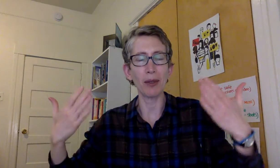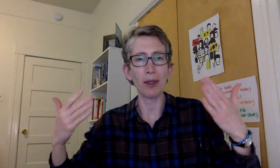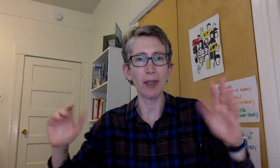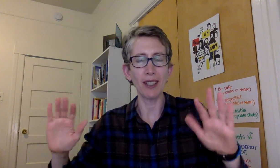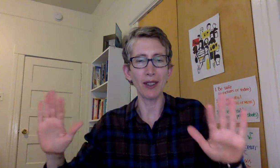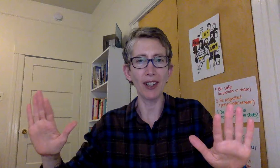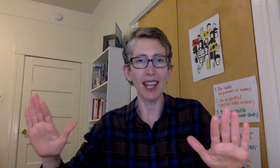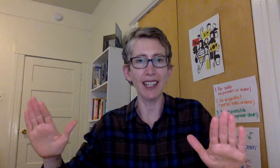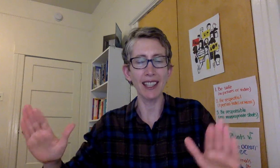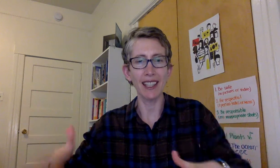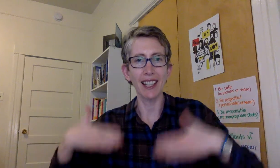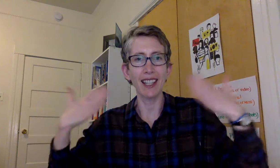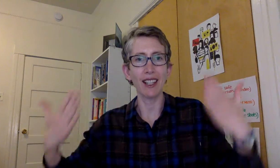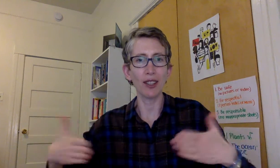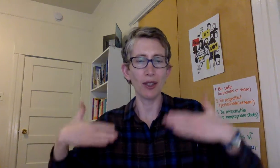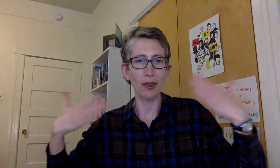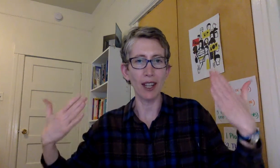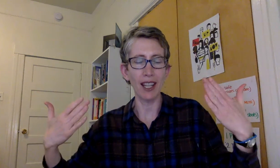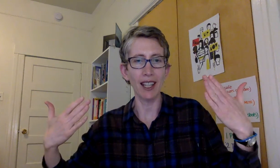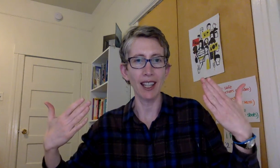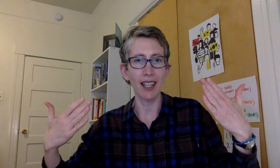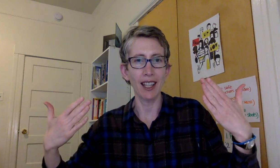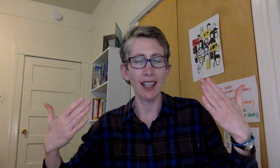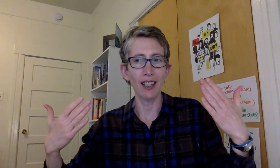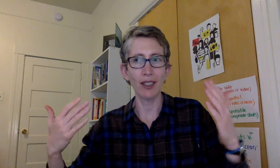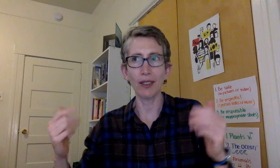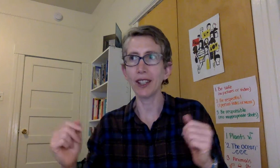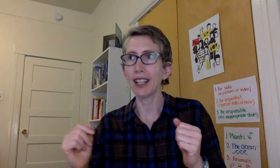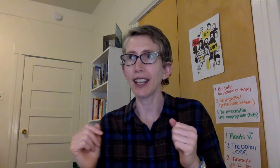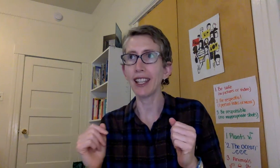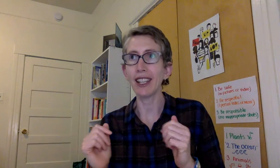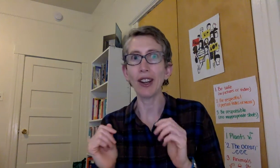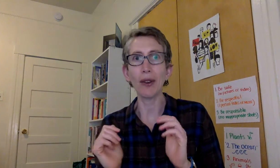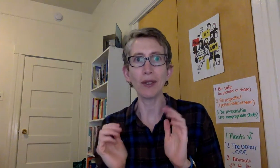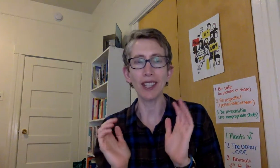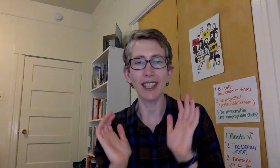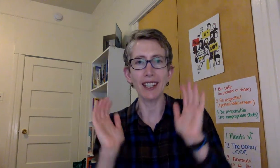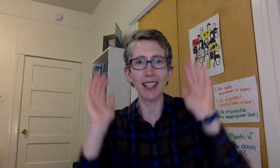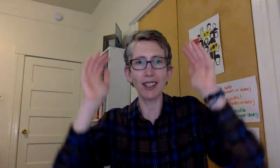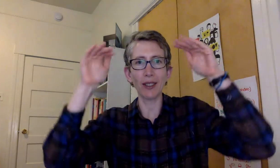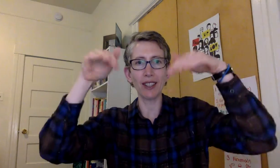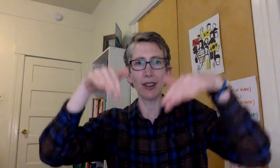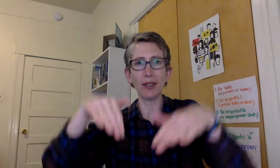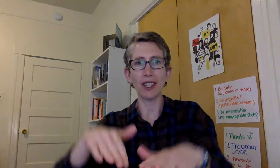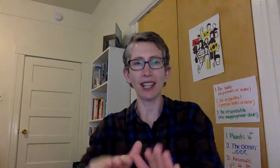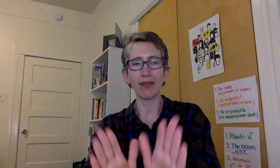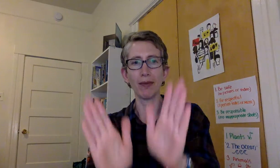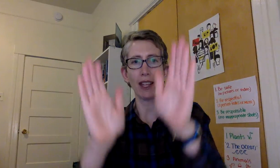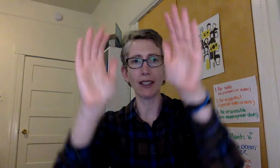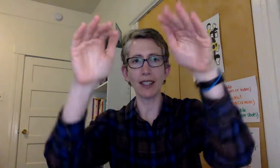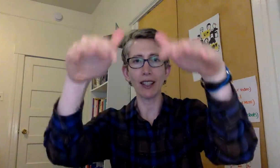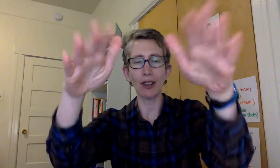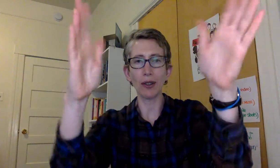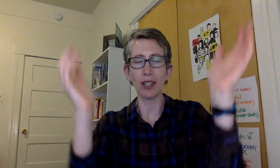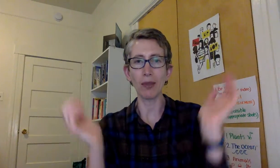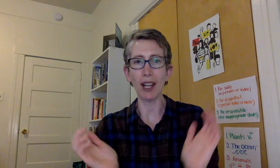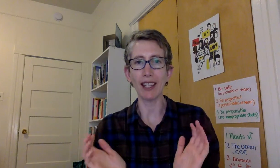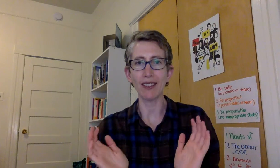with me. Two hands. Joy. Joy like an ocean. The next one is ocean. That looks like the ocean waves,